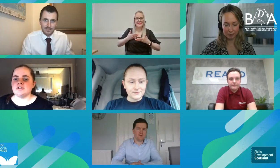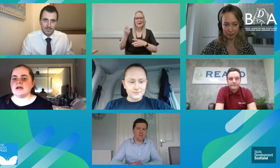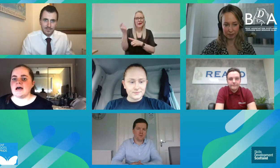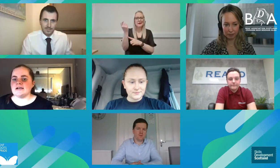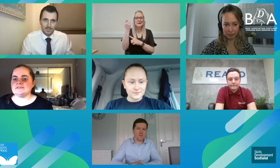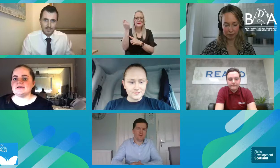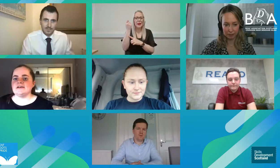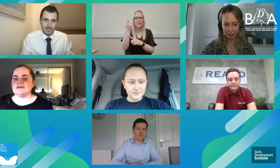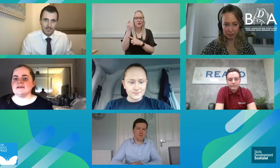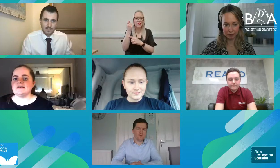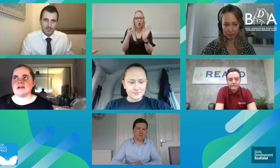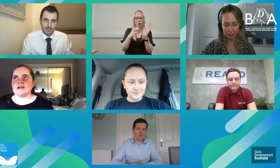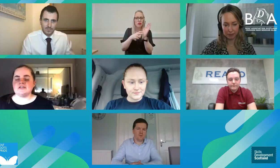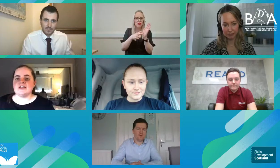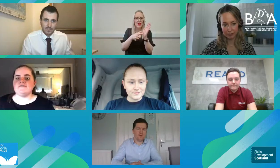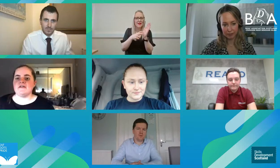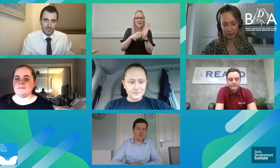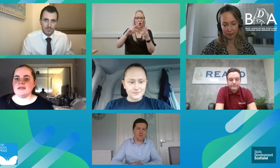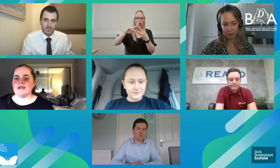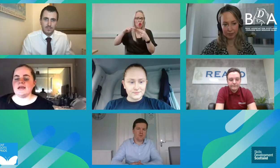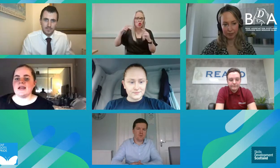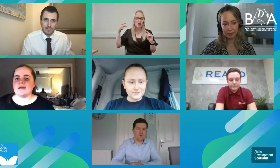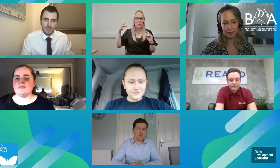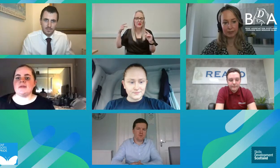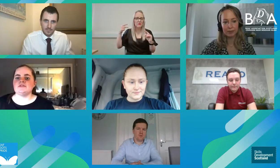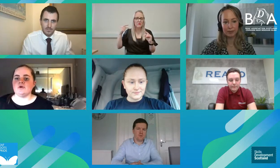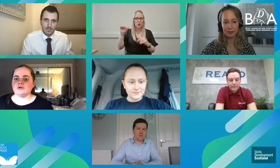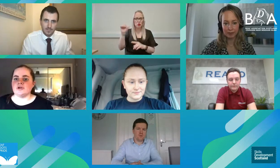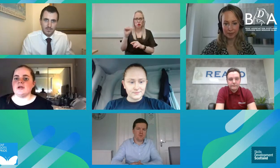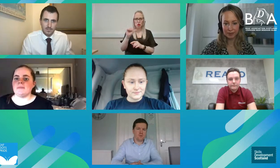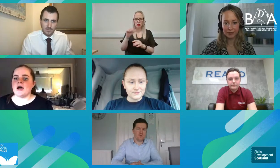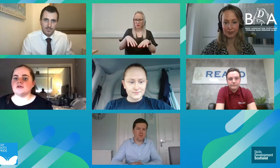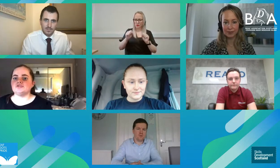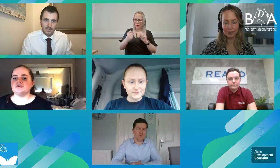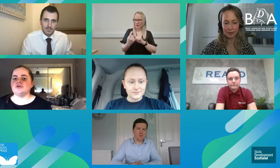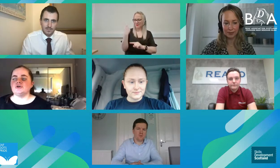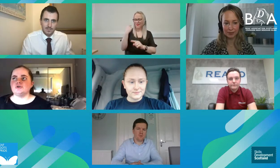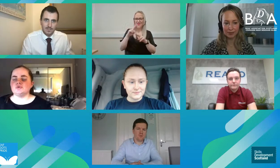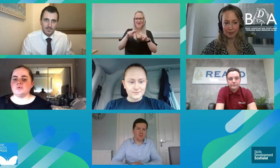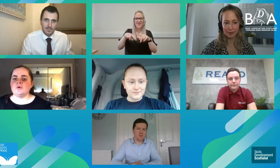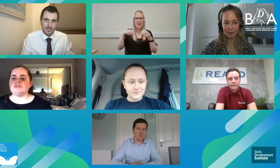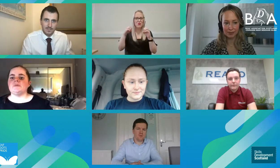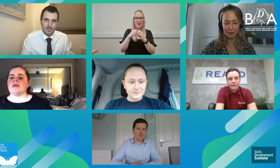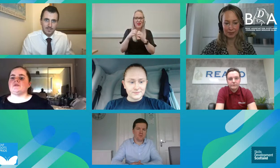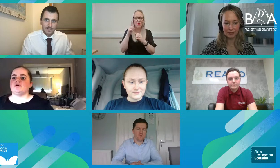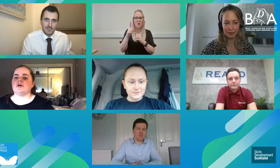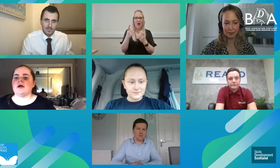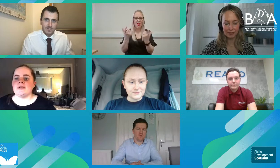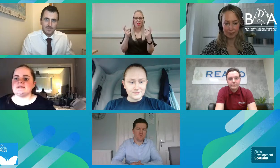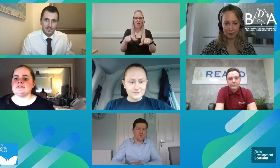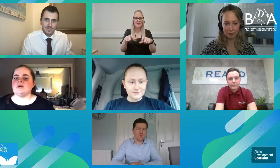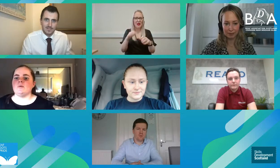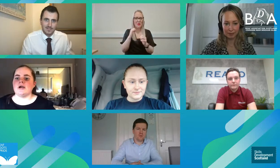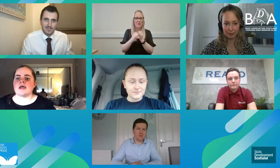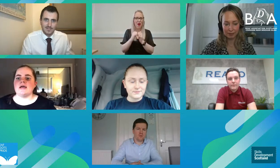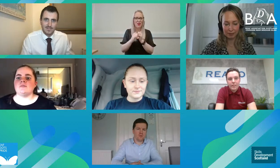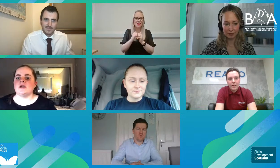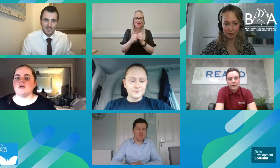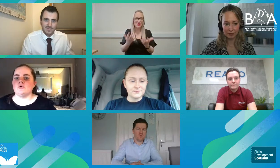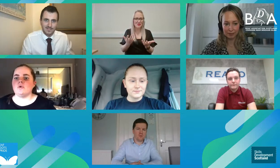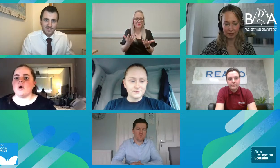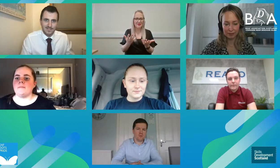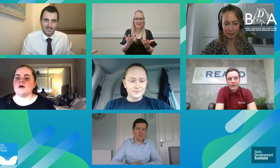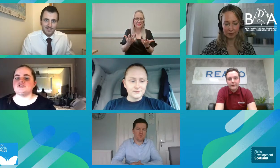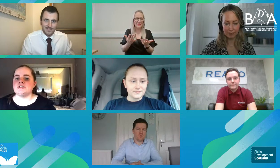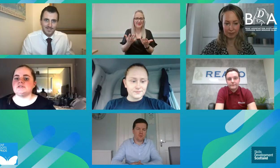a nursery class that started in February, and then we went into lockdown in March. So once we were in lockdown, I went to work in one